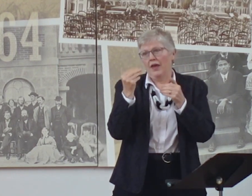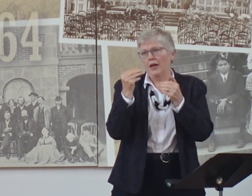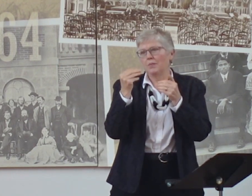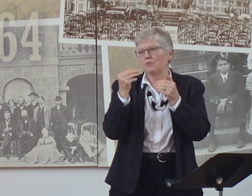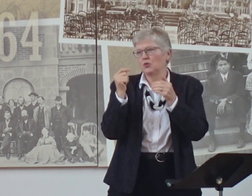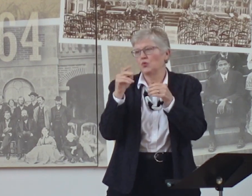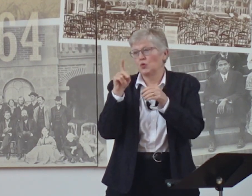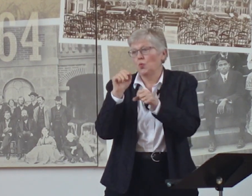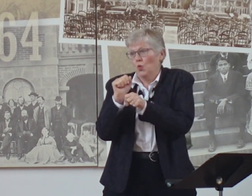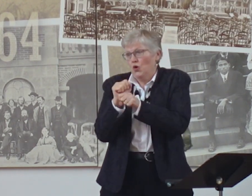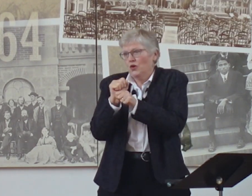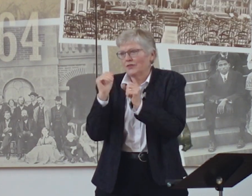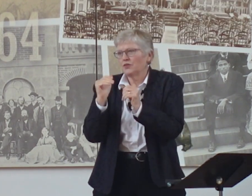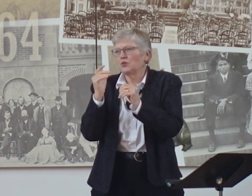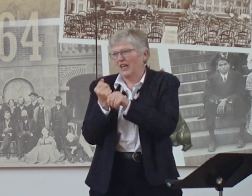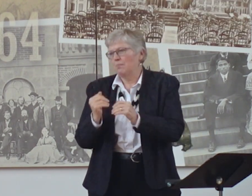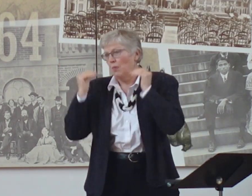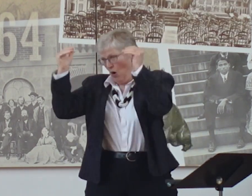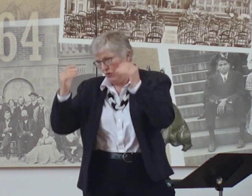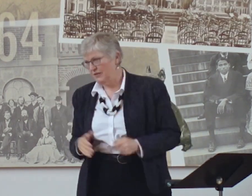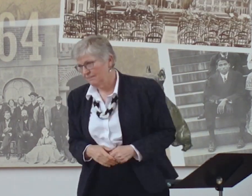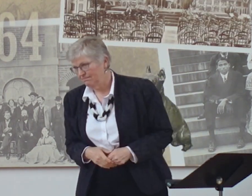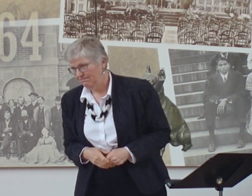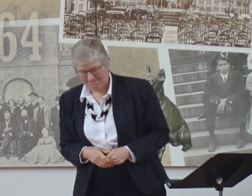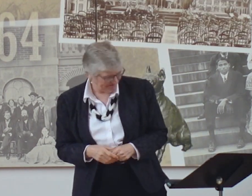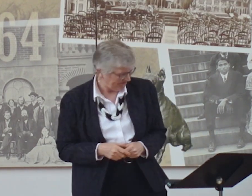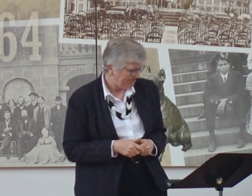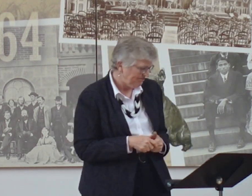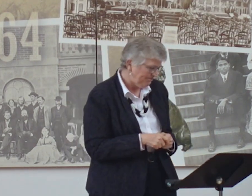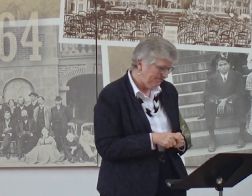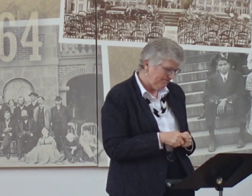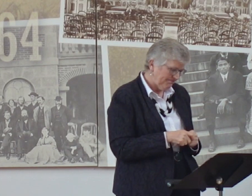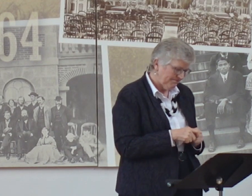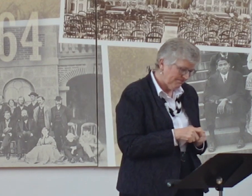continued to support them so that they could be promoted.